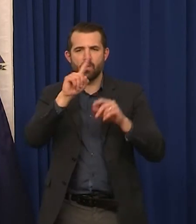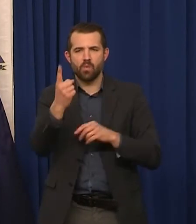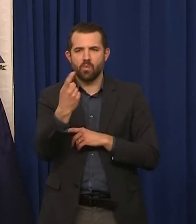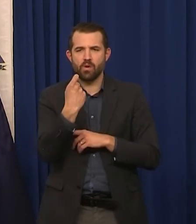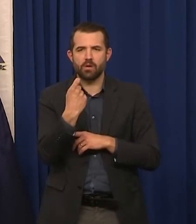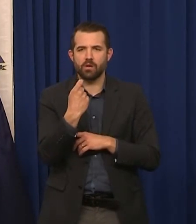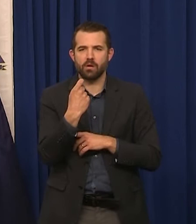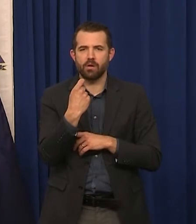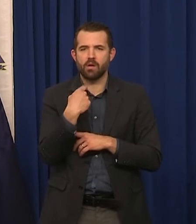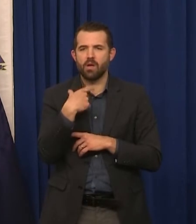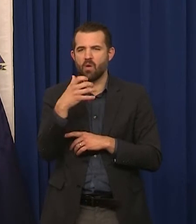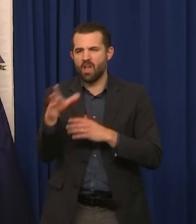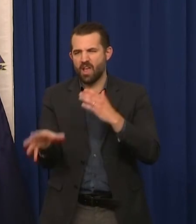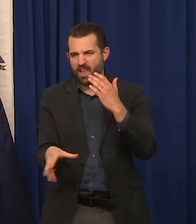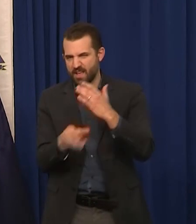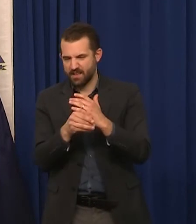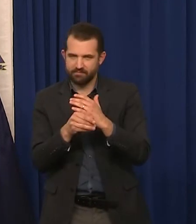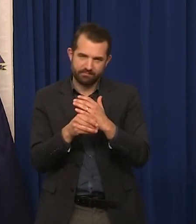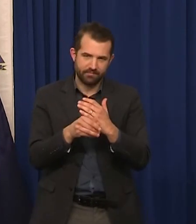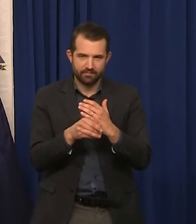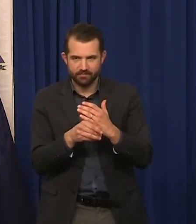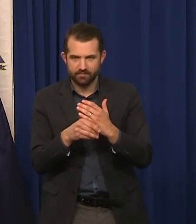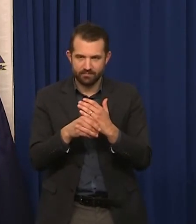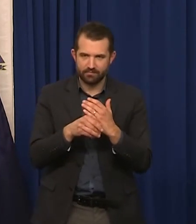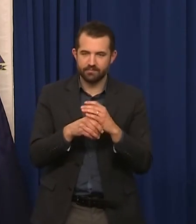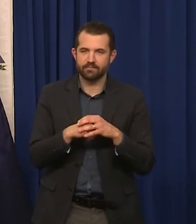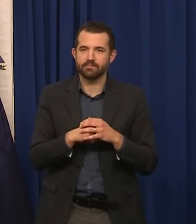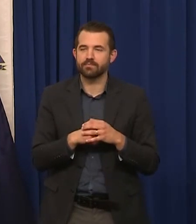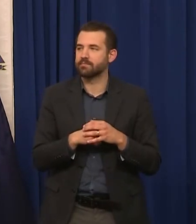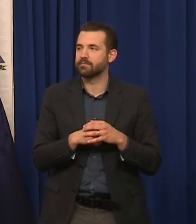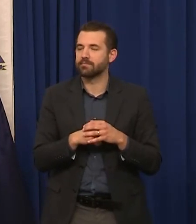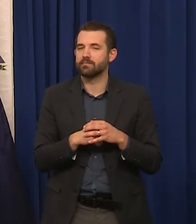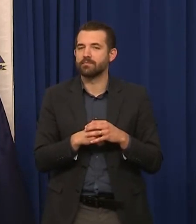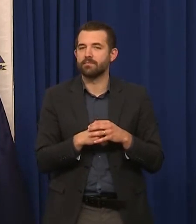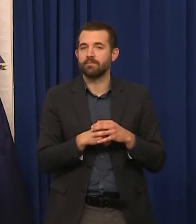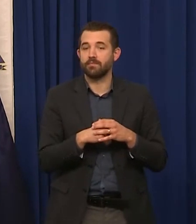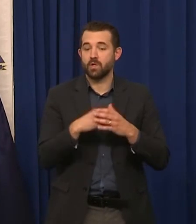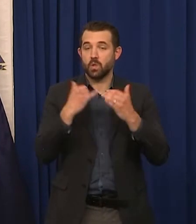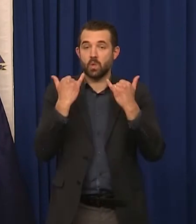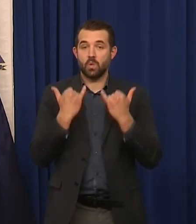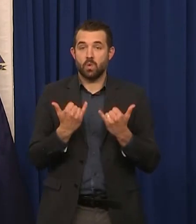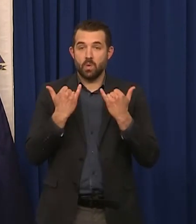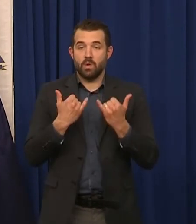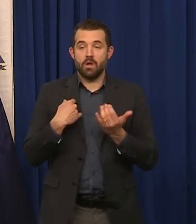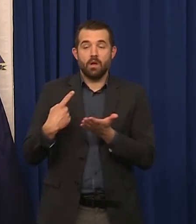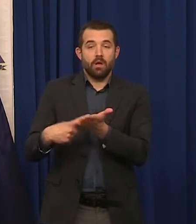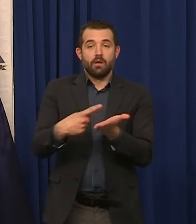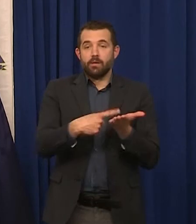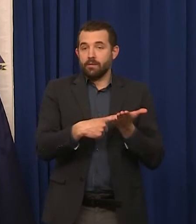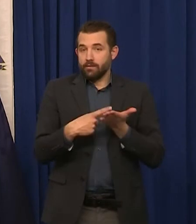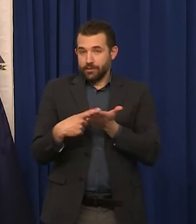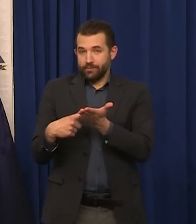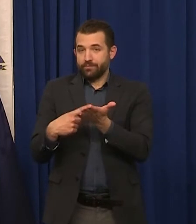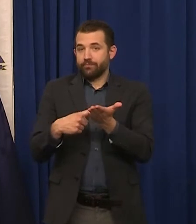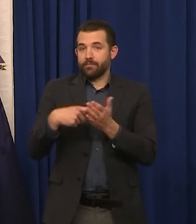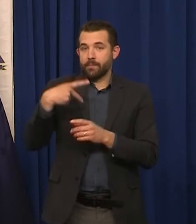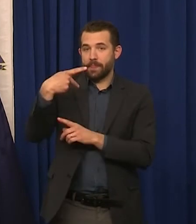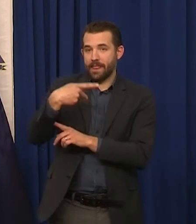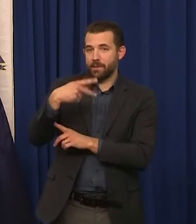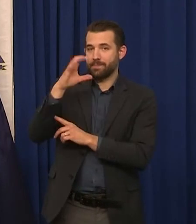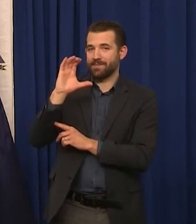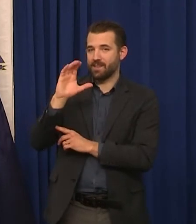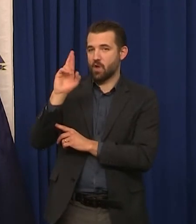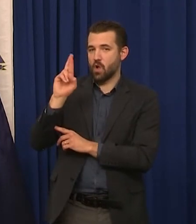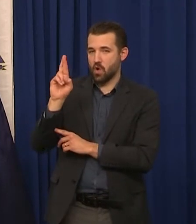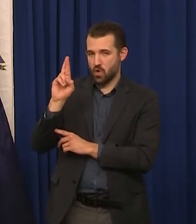to note is we've been talking thus far today about what is so-called PCR testing. And it's